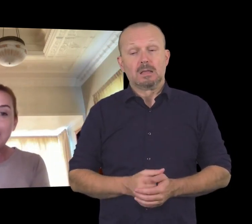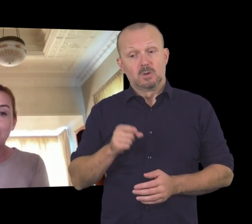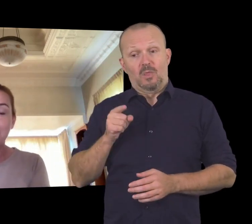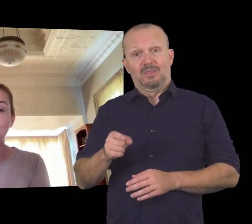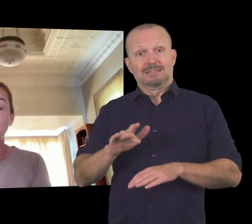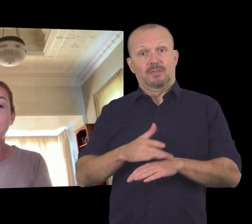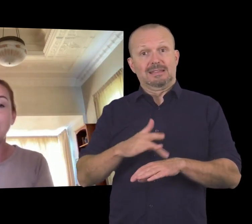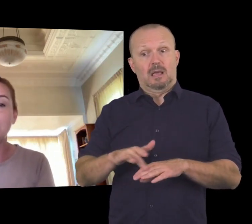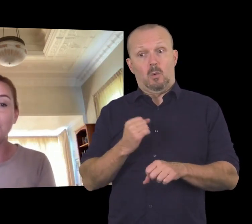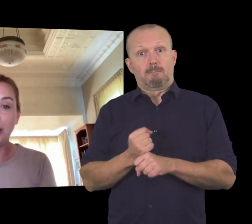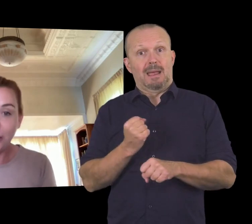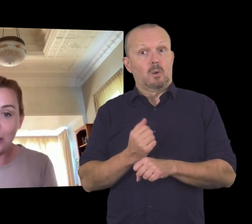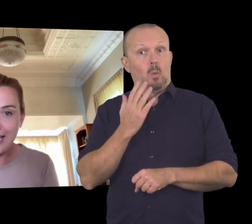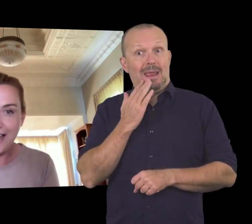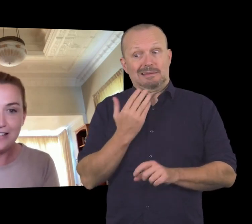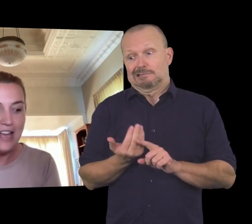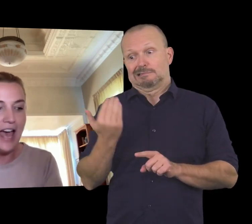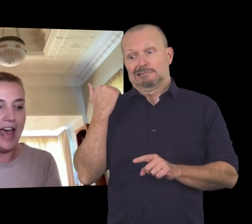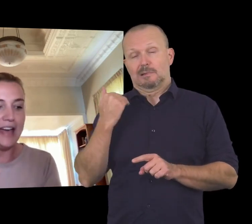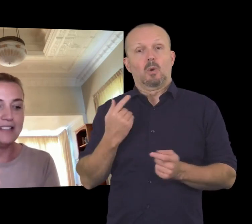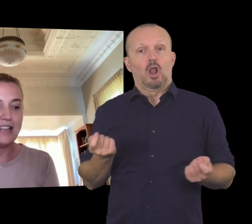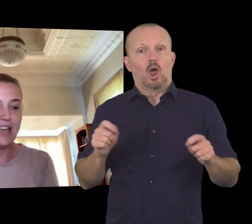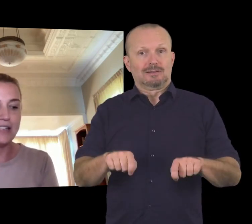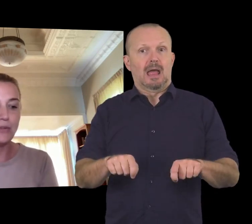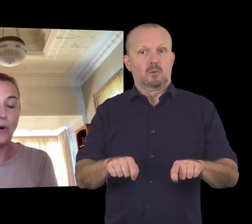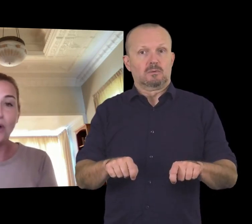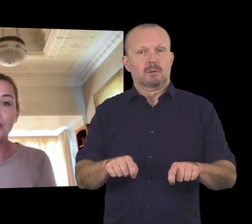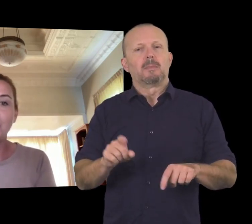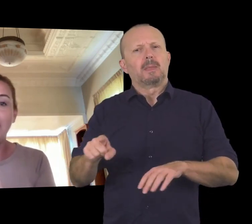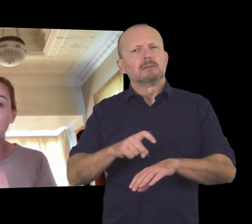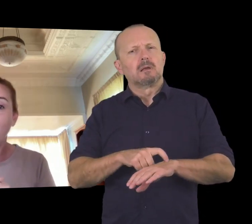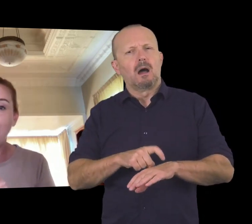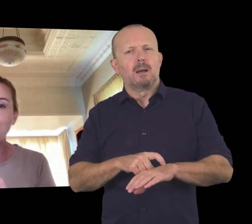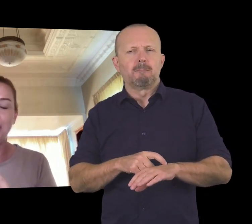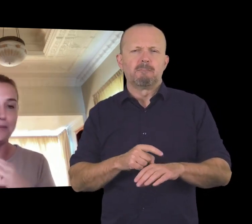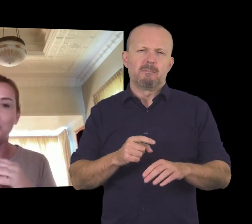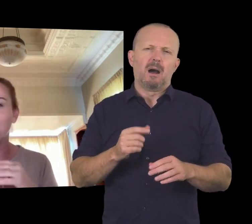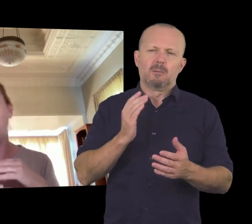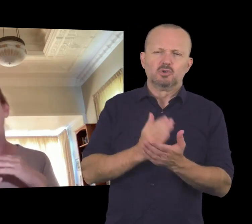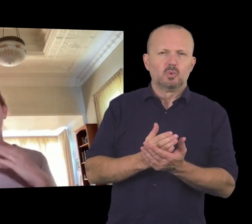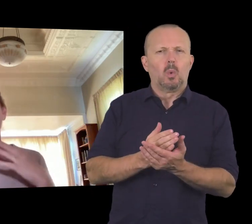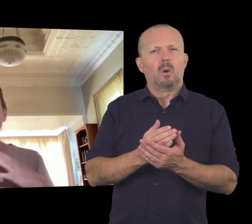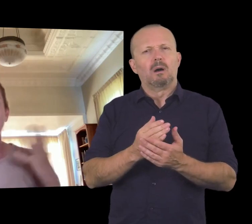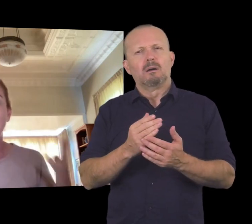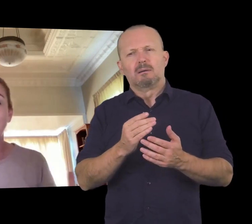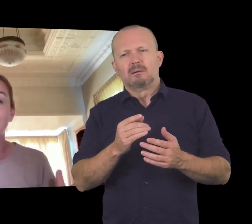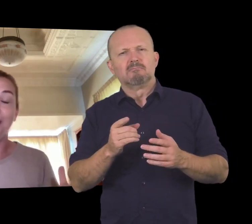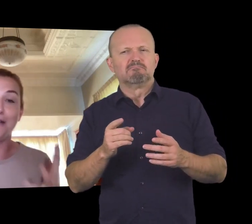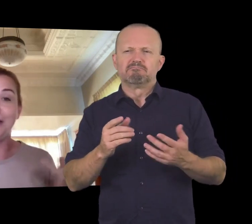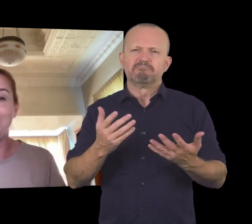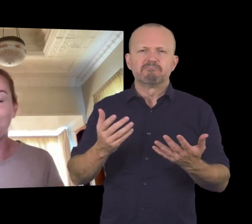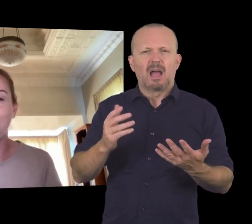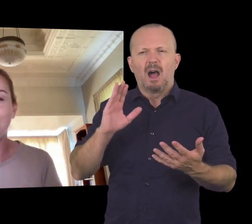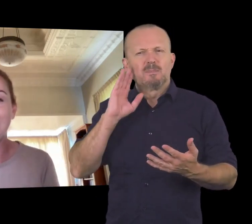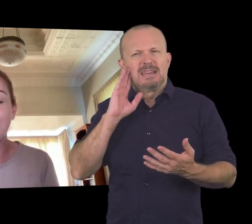So this piece of theatre was created during lockdown, and it was at a time when I'm sure obviously you've been hearing,